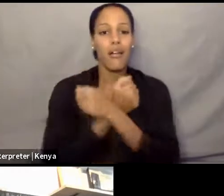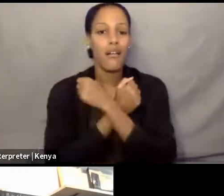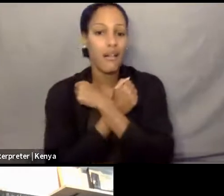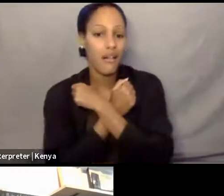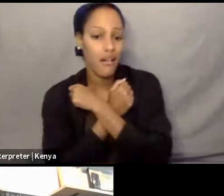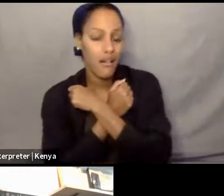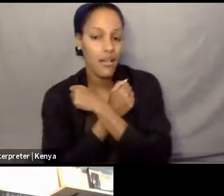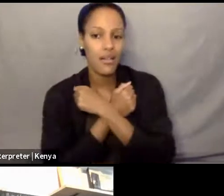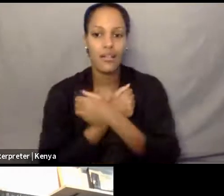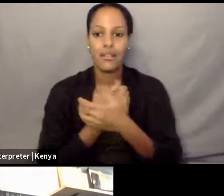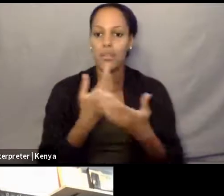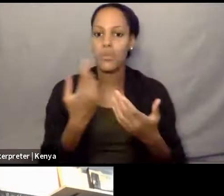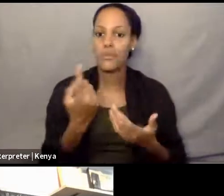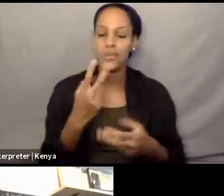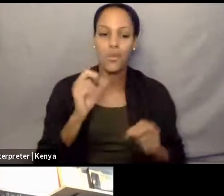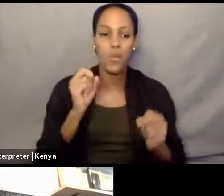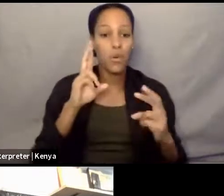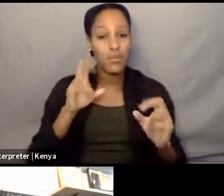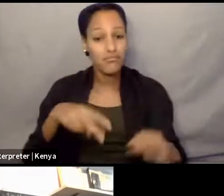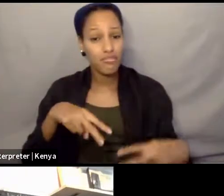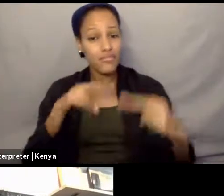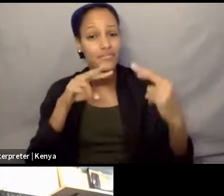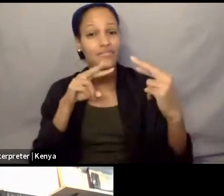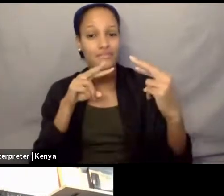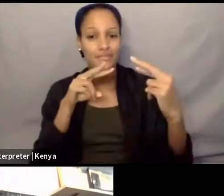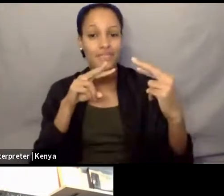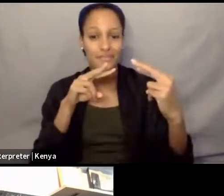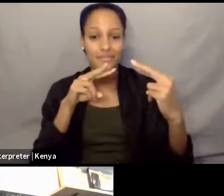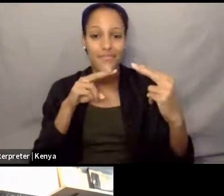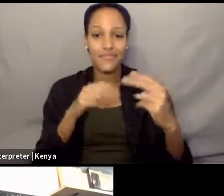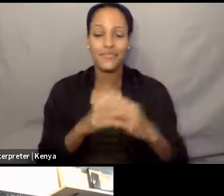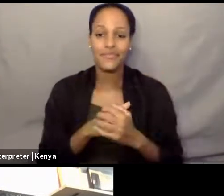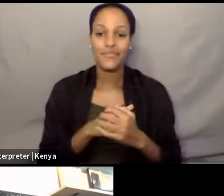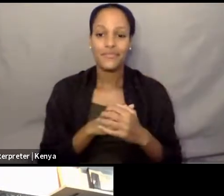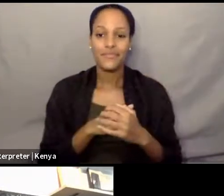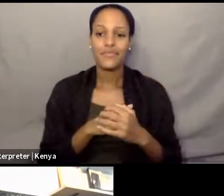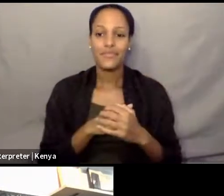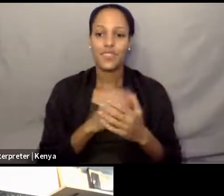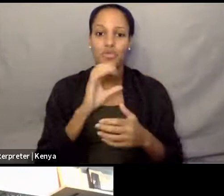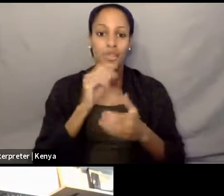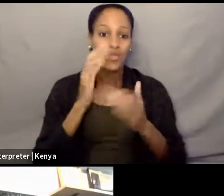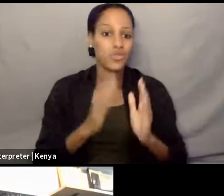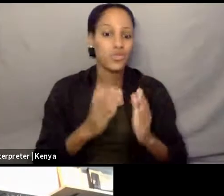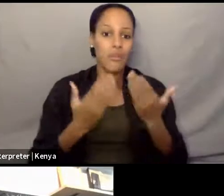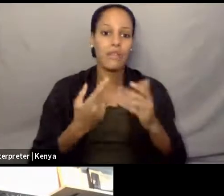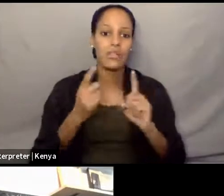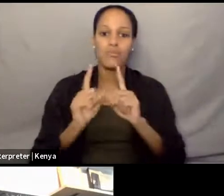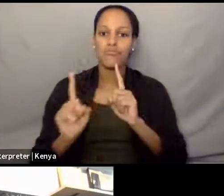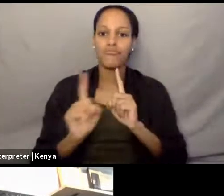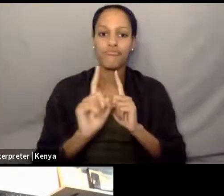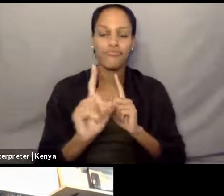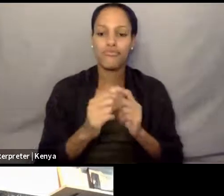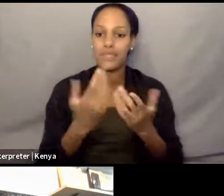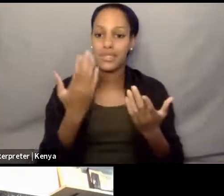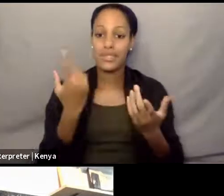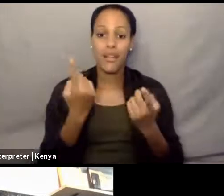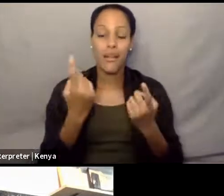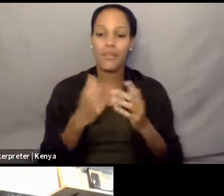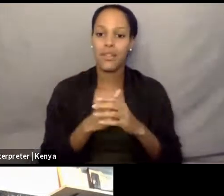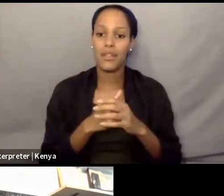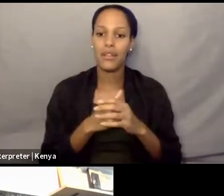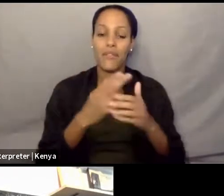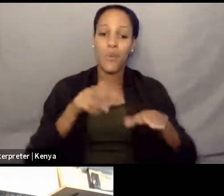or again, just locking eyes with somebody, a stranger that might be passing by. And of course, the book